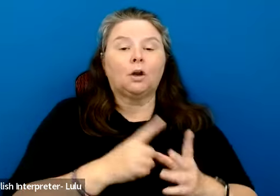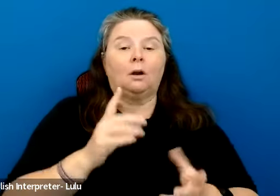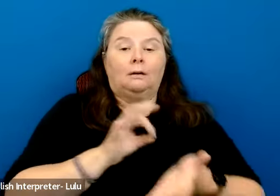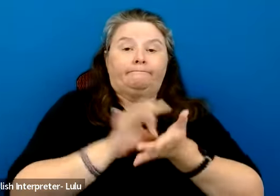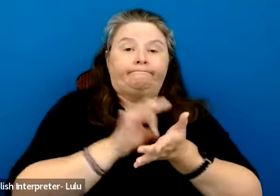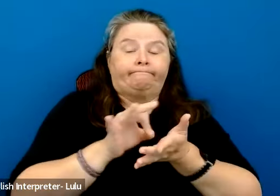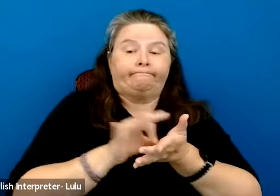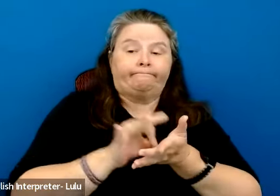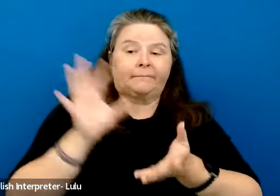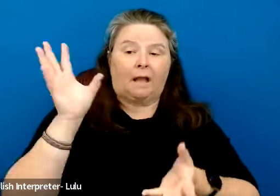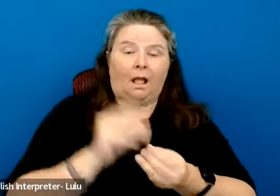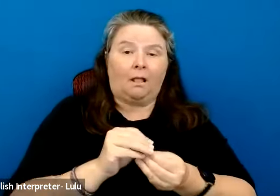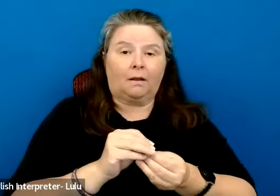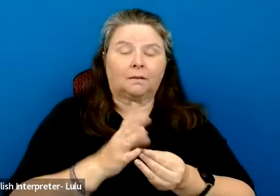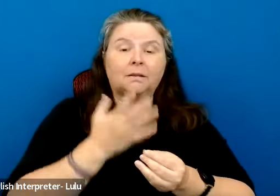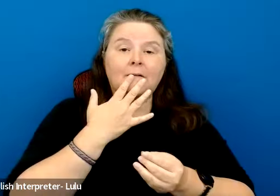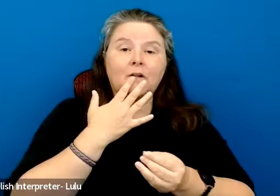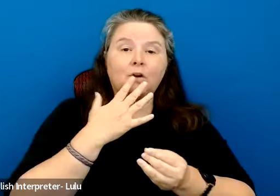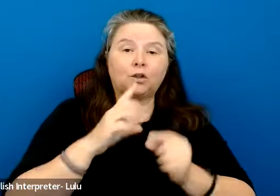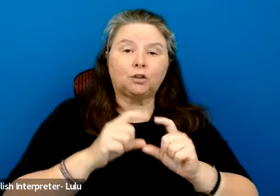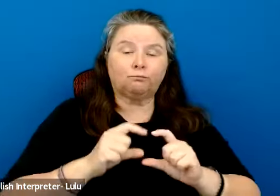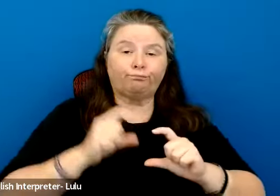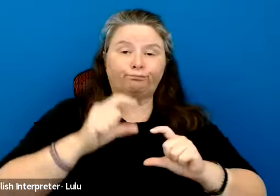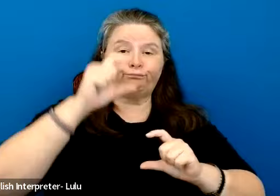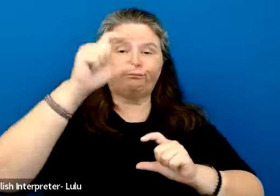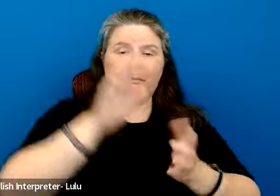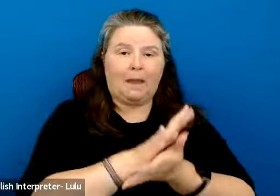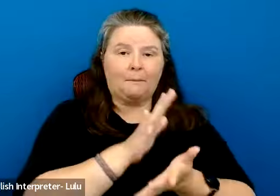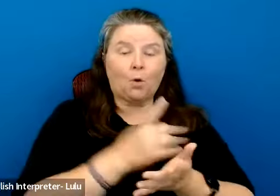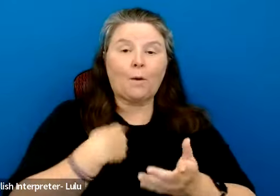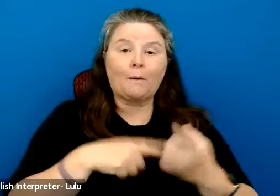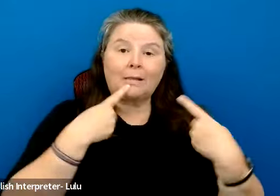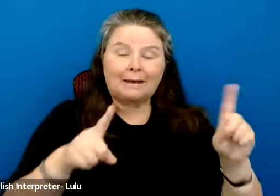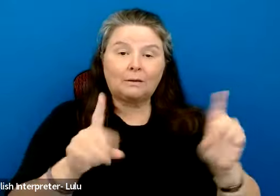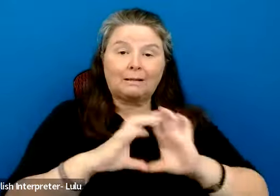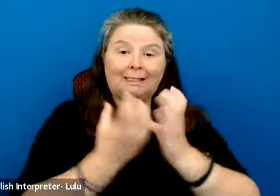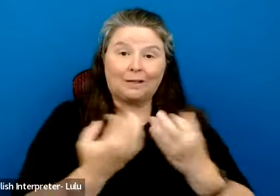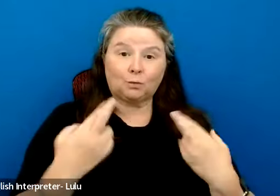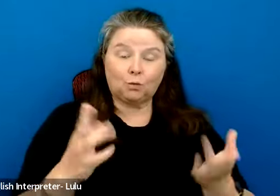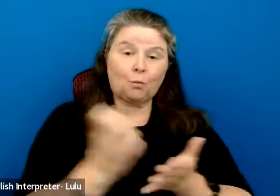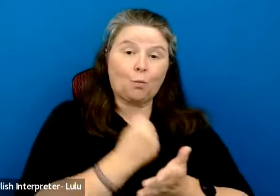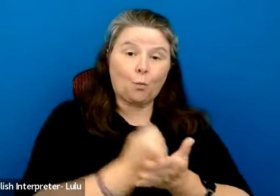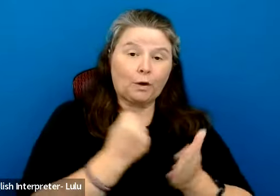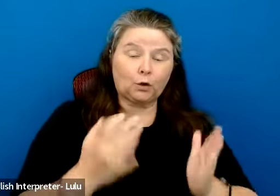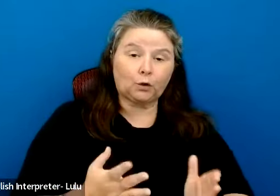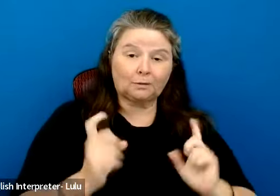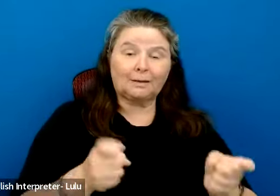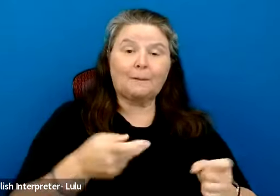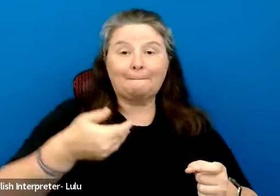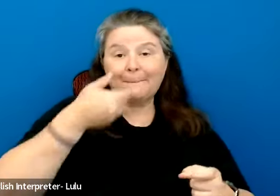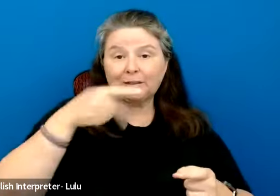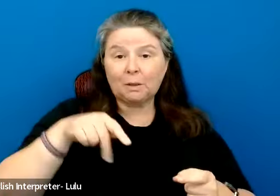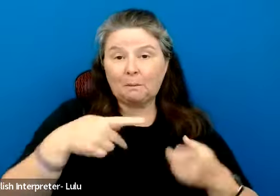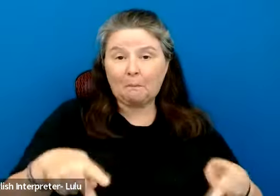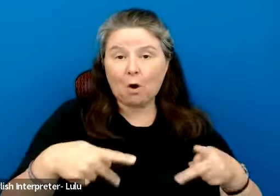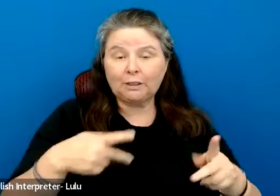tallying those coloring tracking sheets, and we will announce the classroom winners who get a pizza party as soon as we